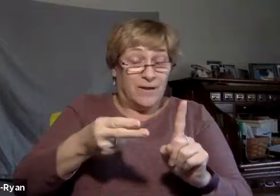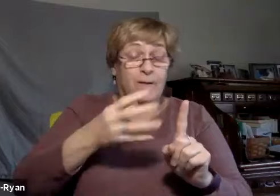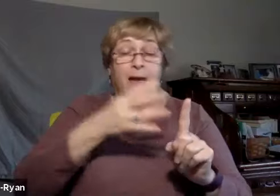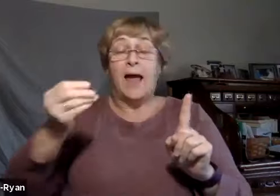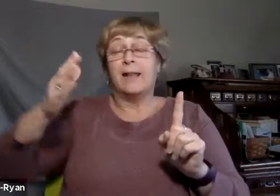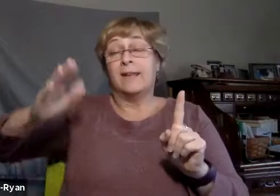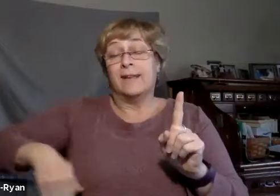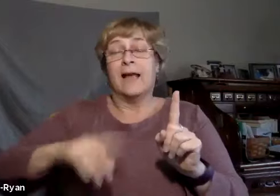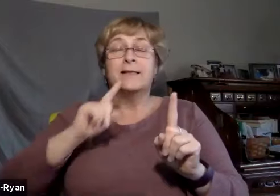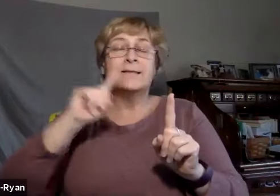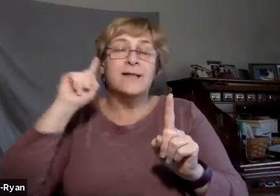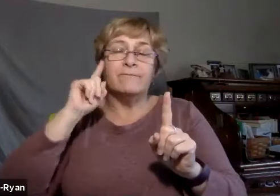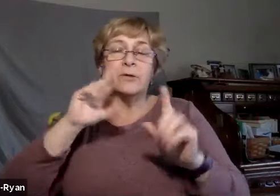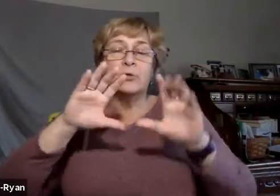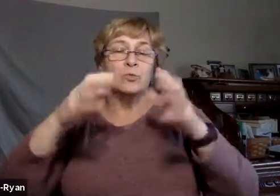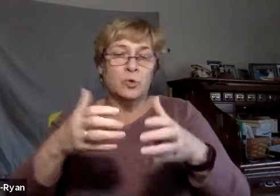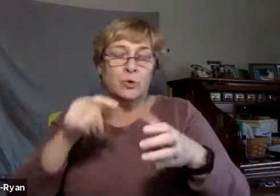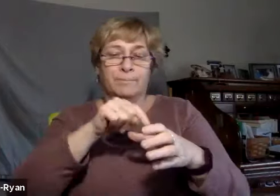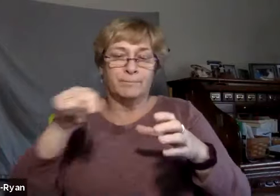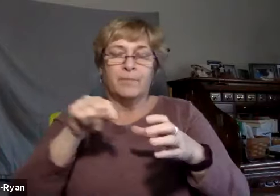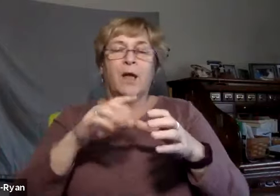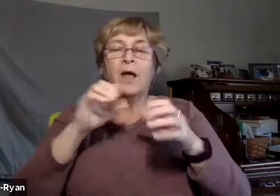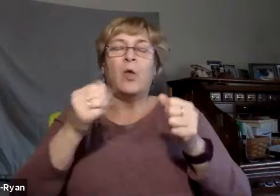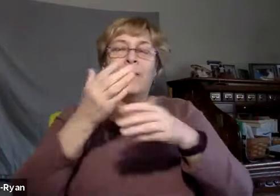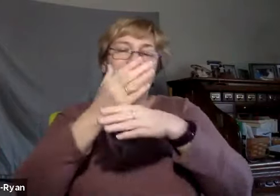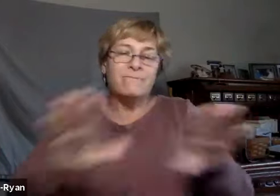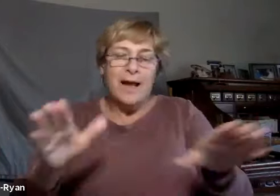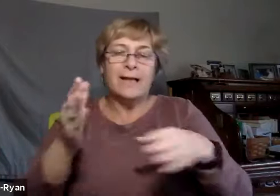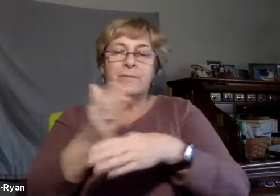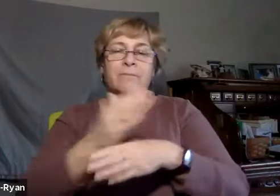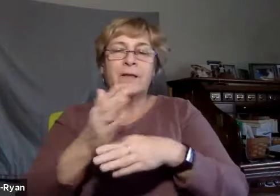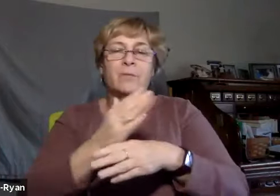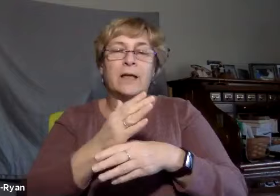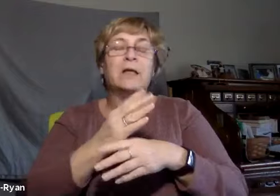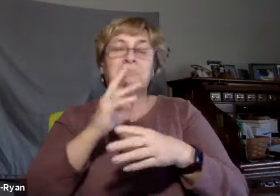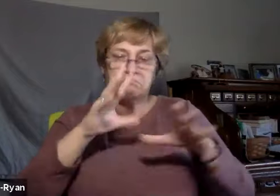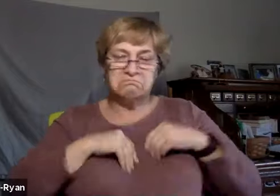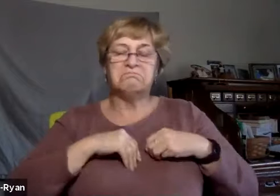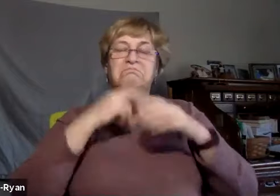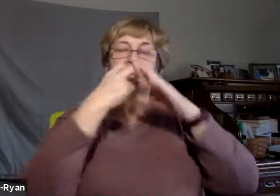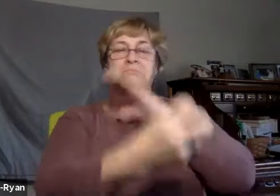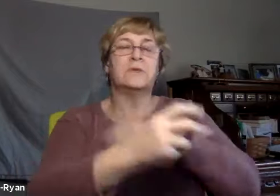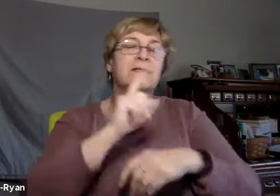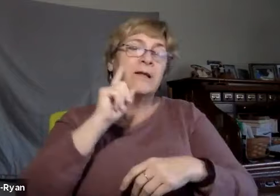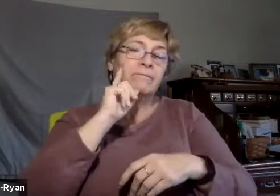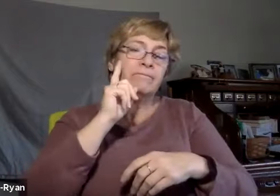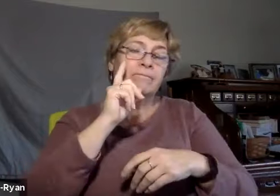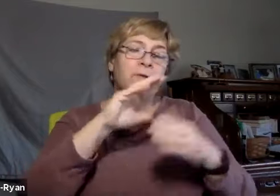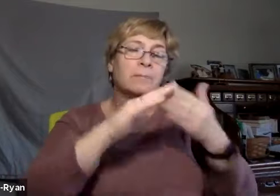For hard of hearing persons and late and deafened persons in that group, they're divided really between those who